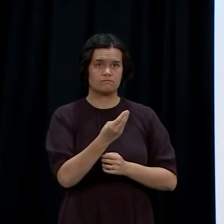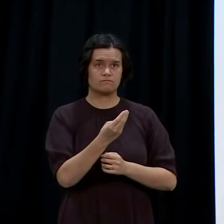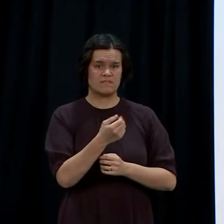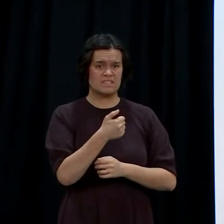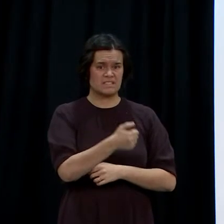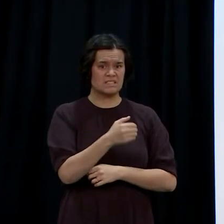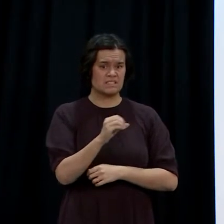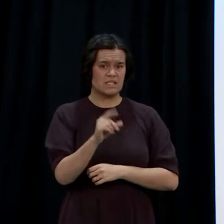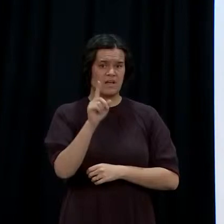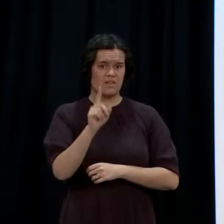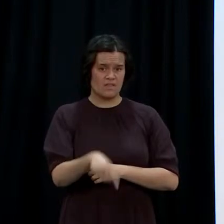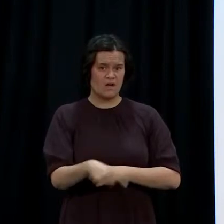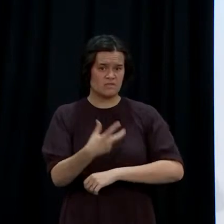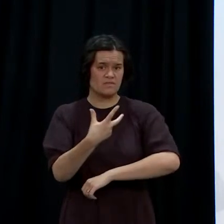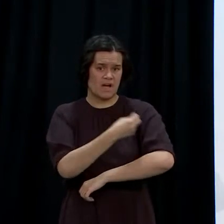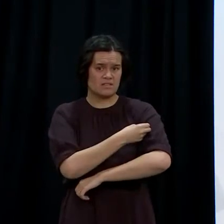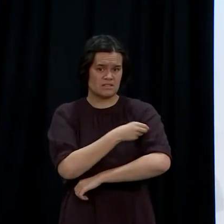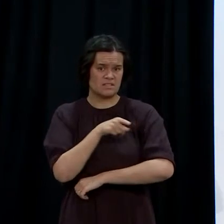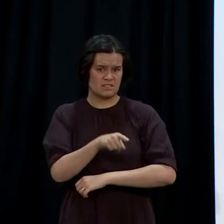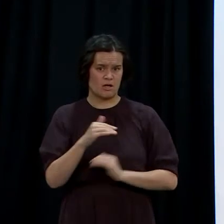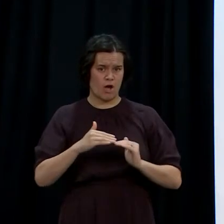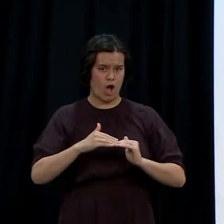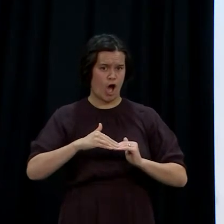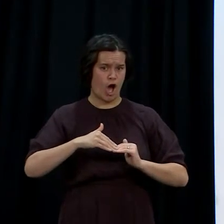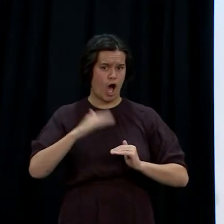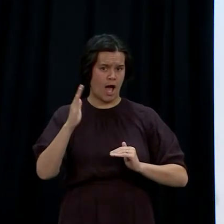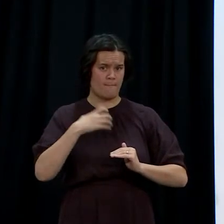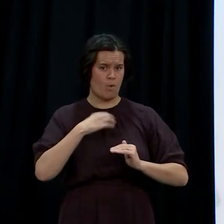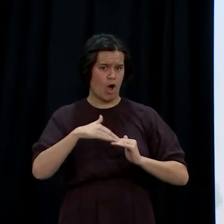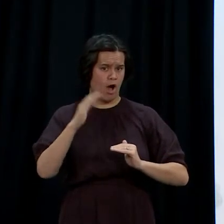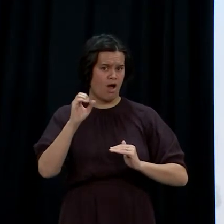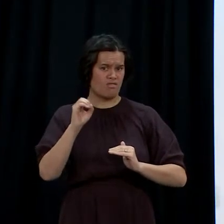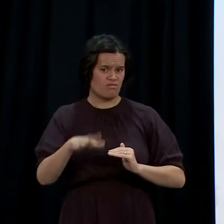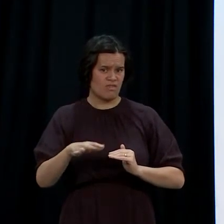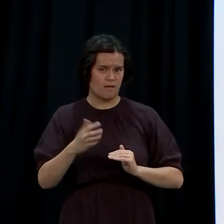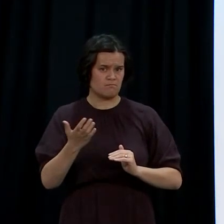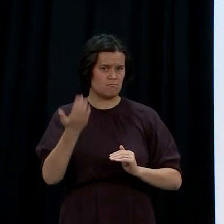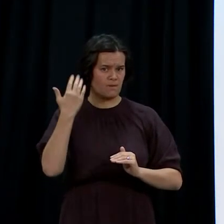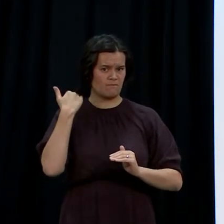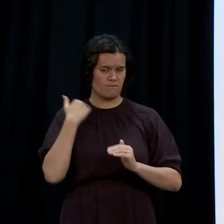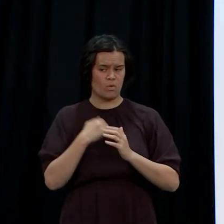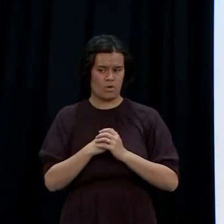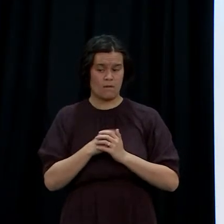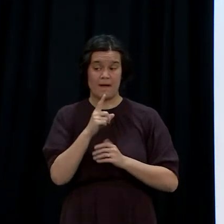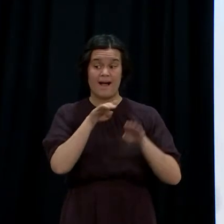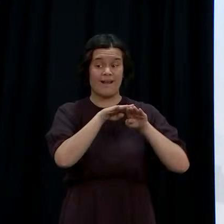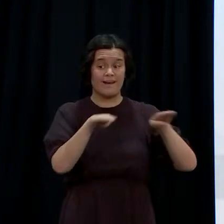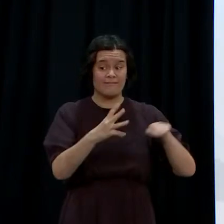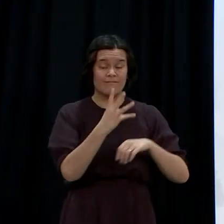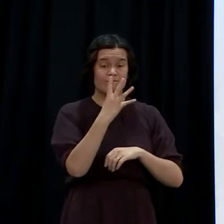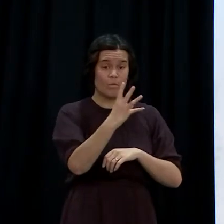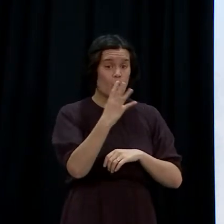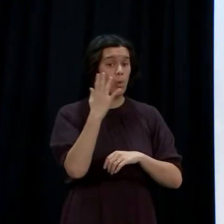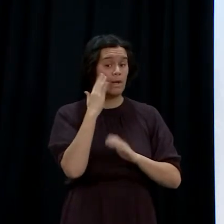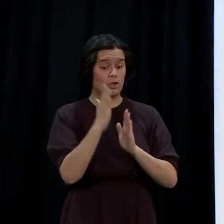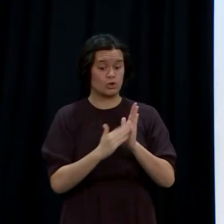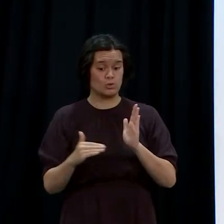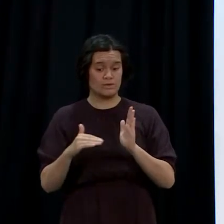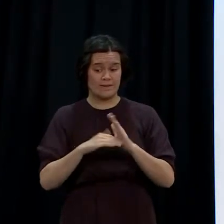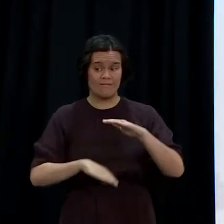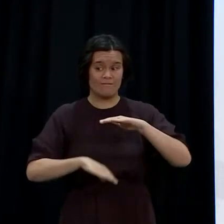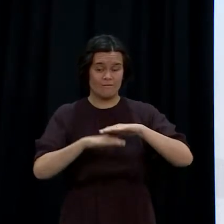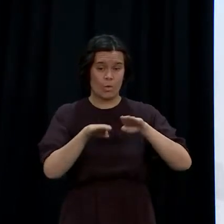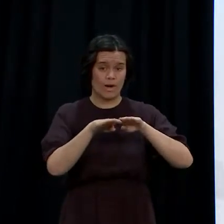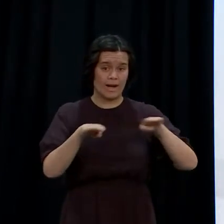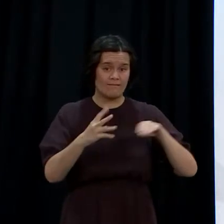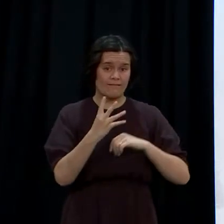we had expected some time ago. It's quite clear that during alert level 4, when the whole country was in that place, that there was quite a